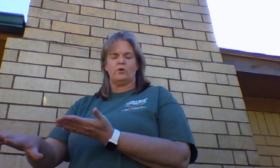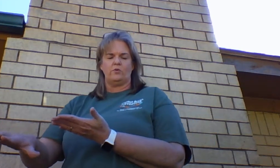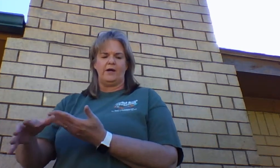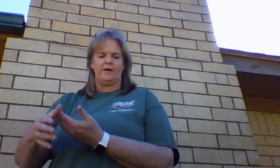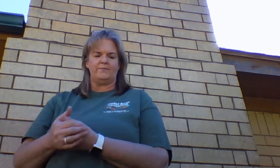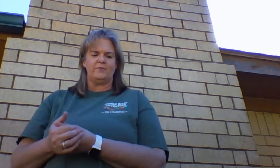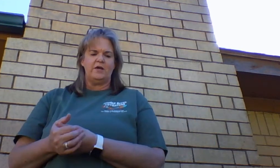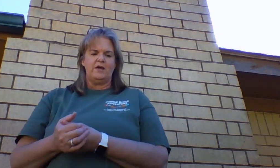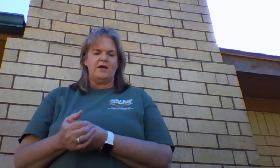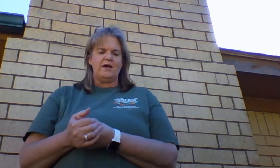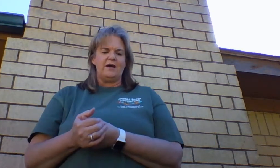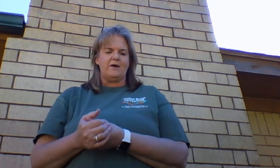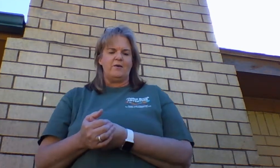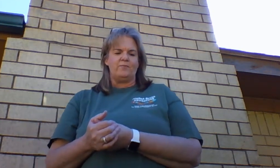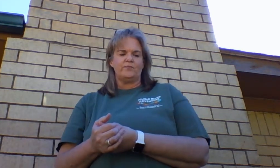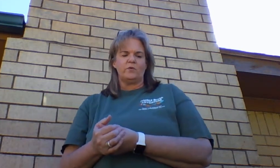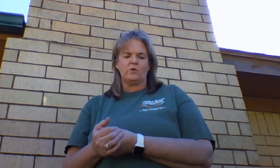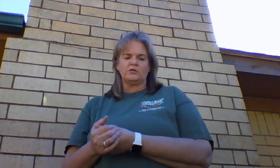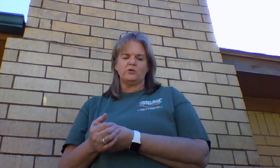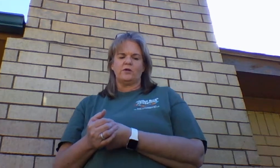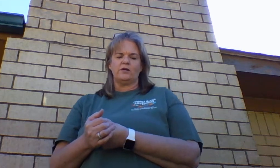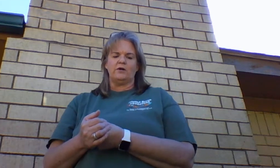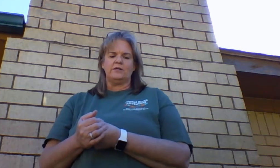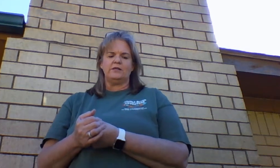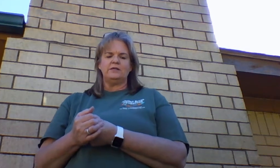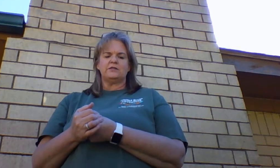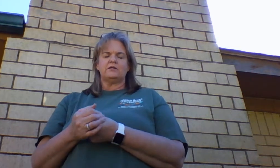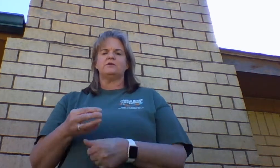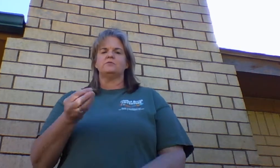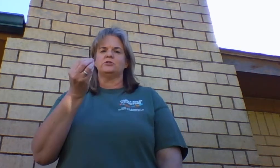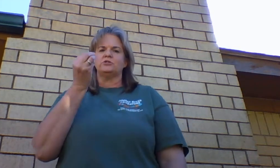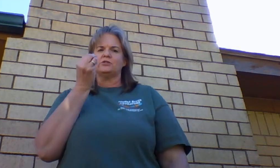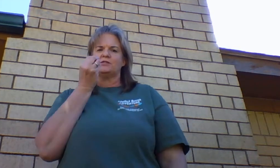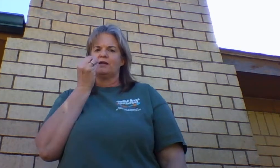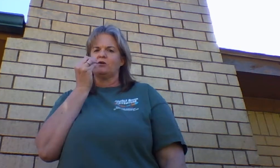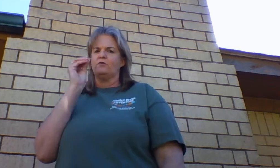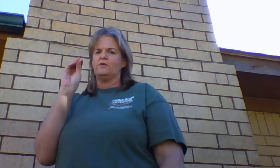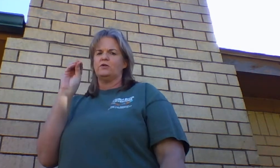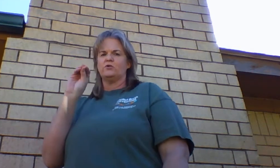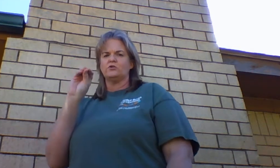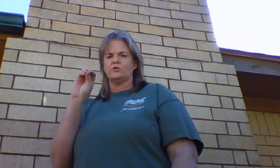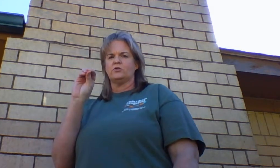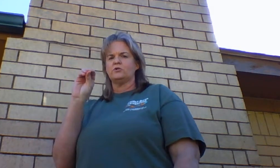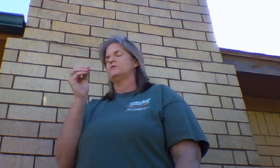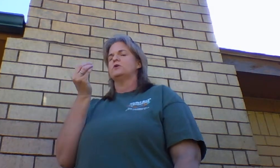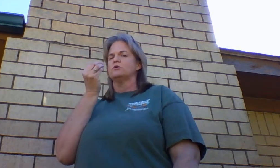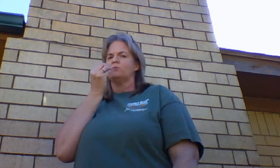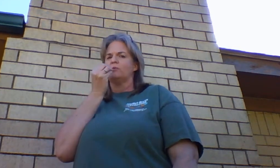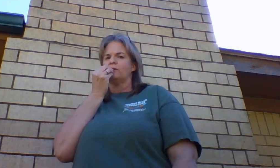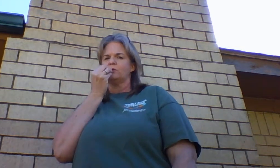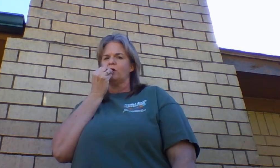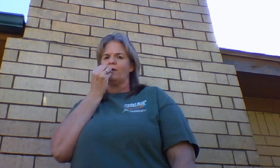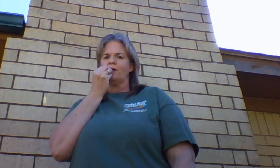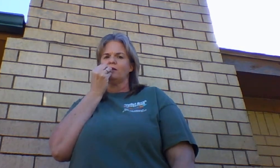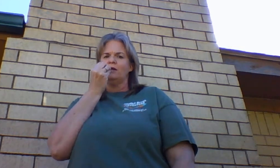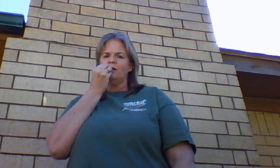away. We're also working on eat, which is just taking our fingers, our closed fingers, and putting them to our mouth.